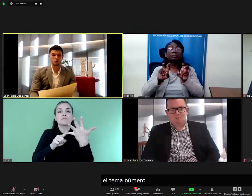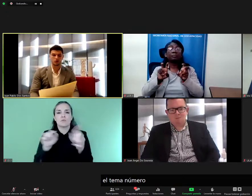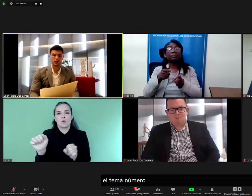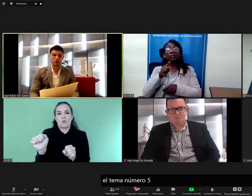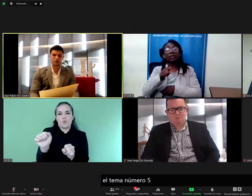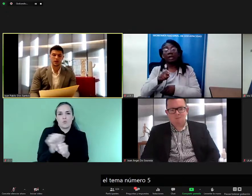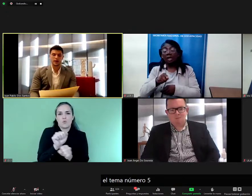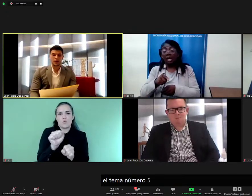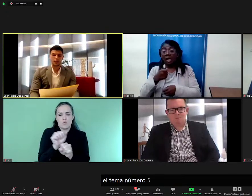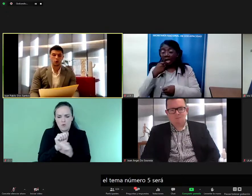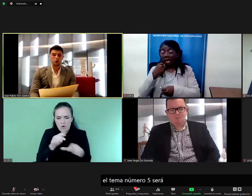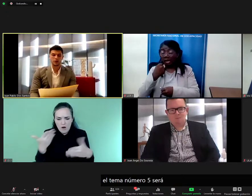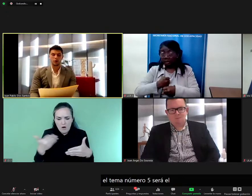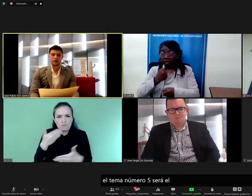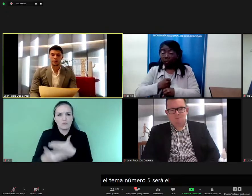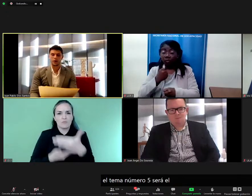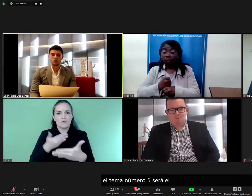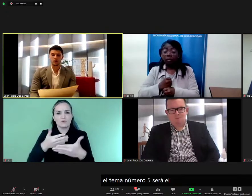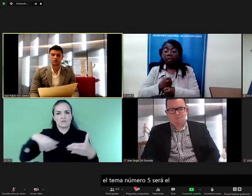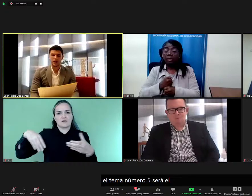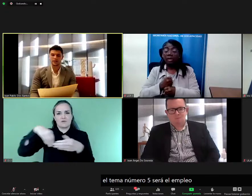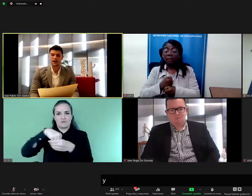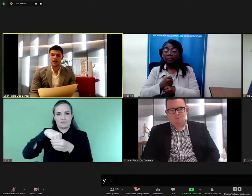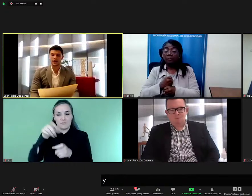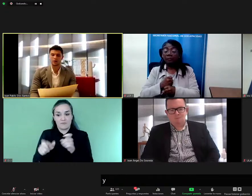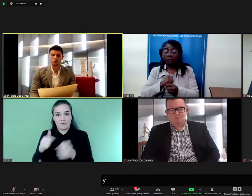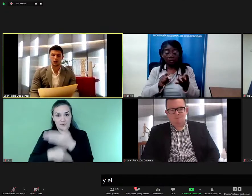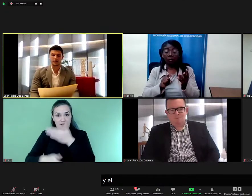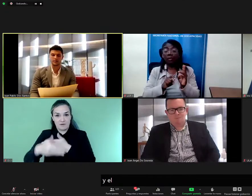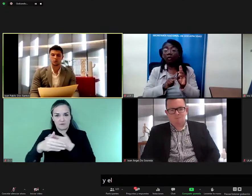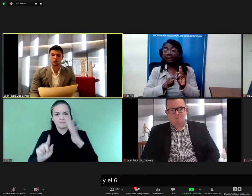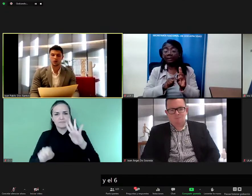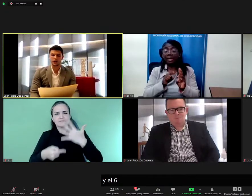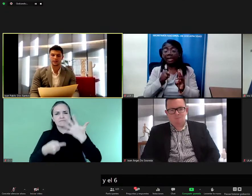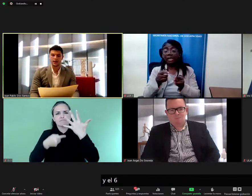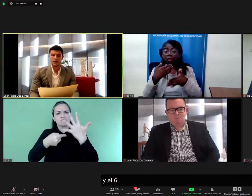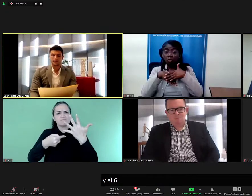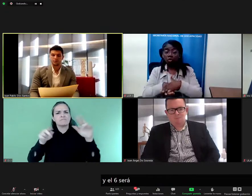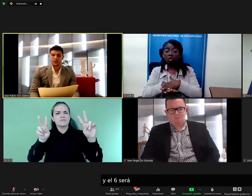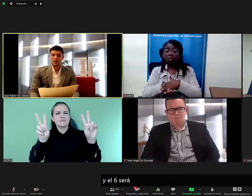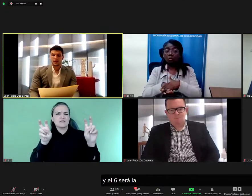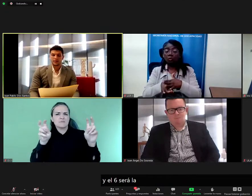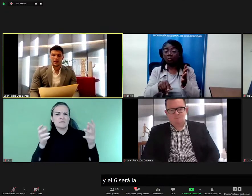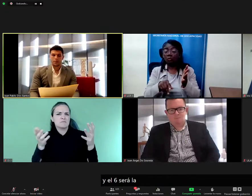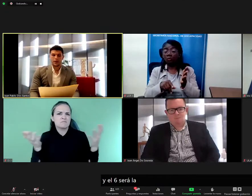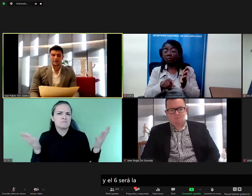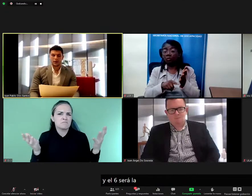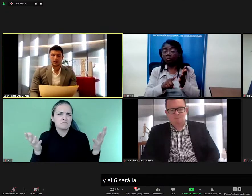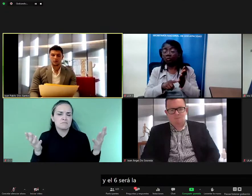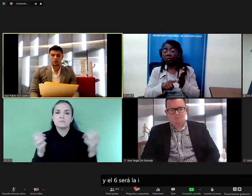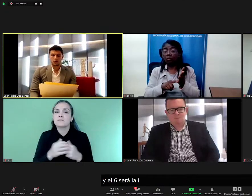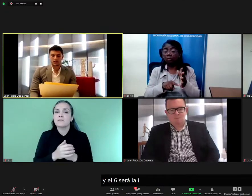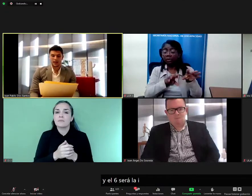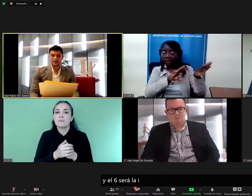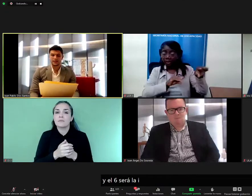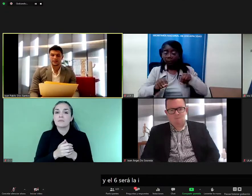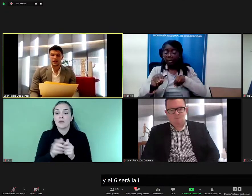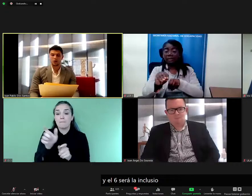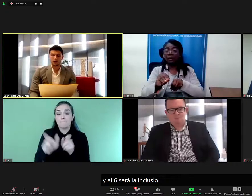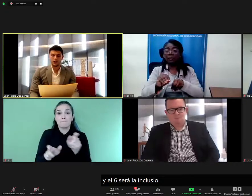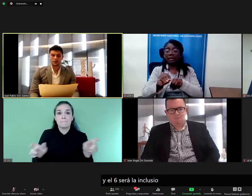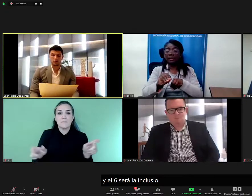south fifth employment and inclusive livelihoods and sixth inclusion in